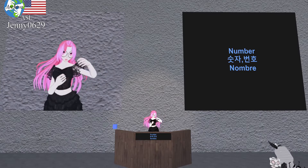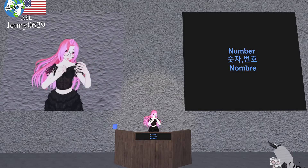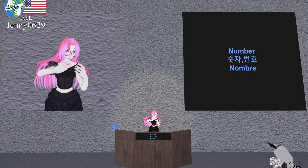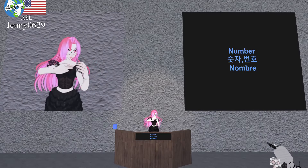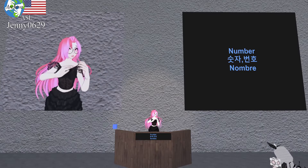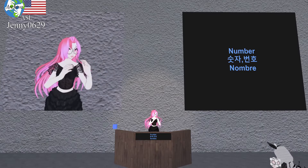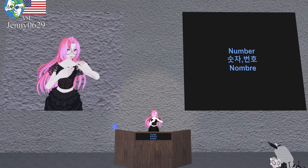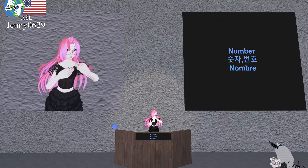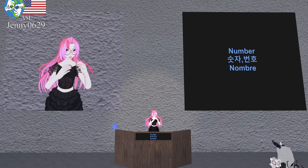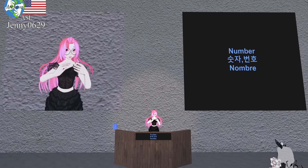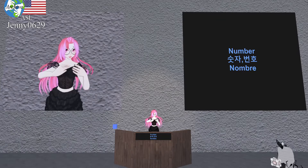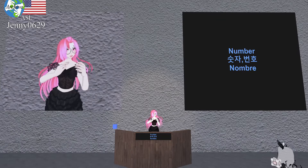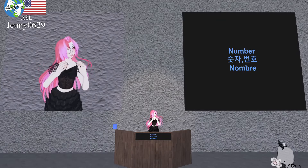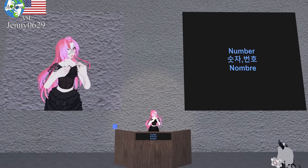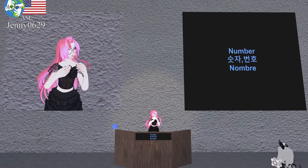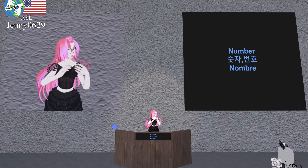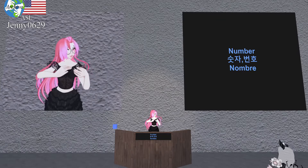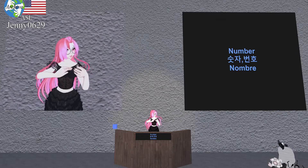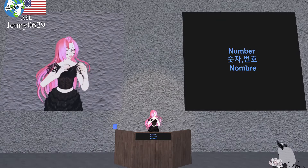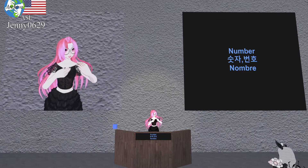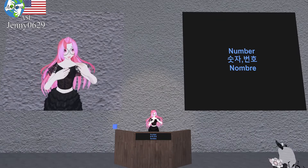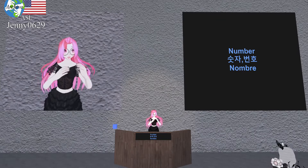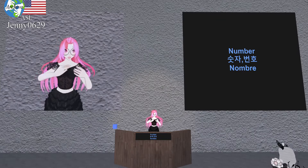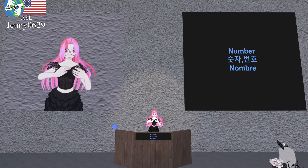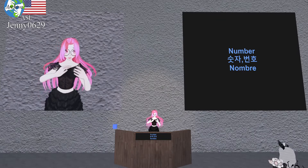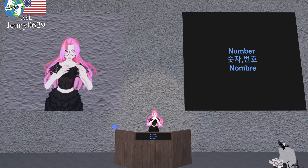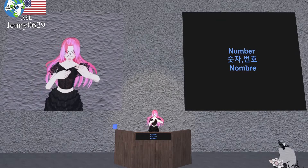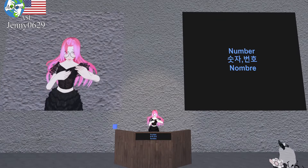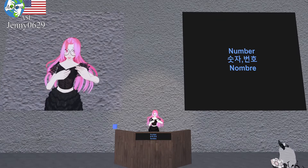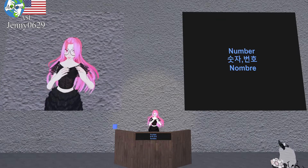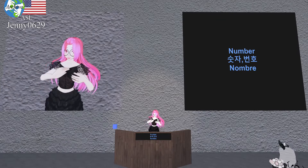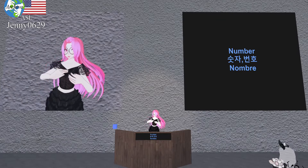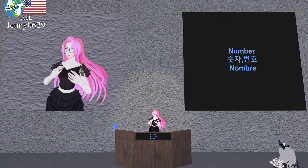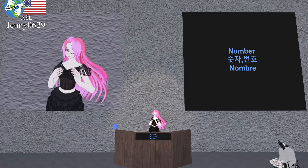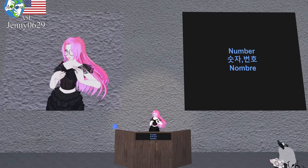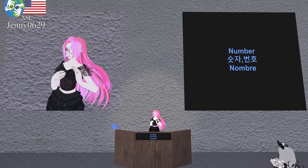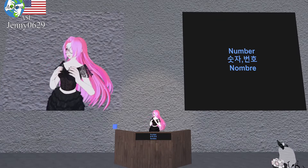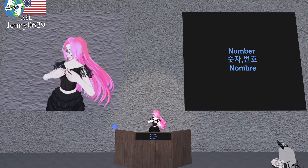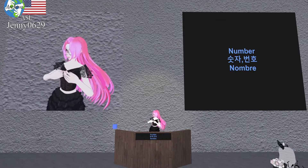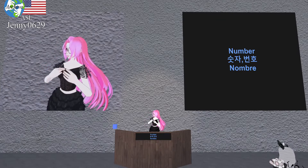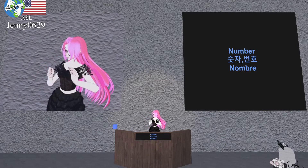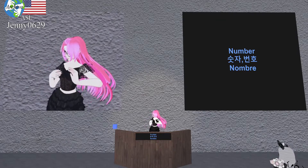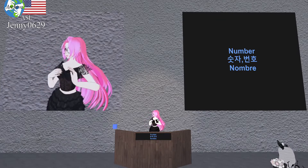woo! It's just right here. Your fingertips are kind of continuing to touch.